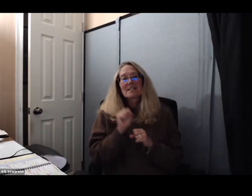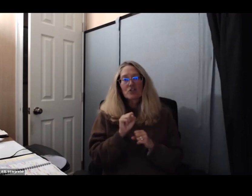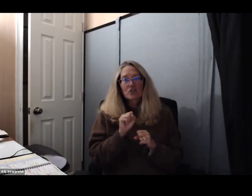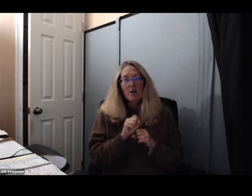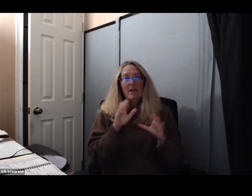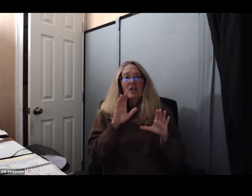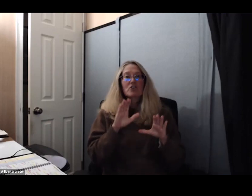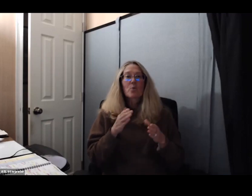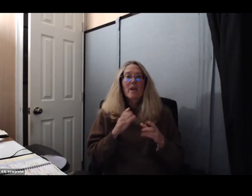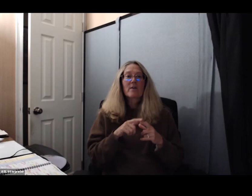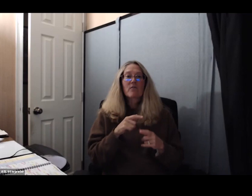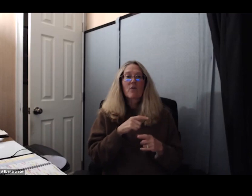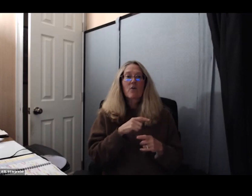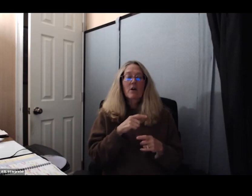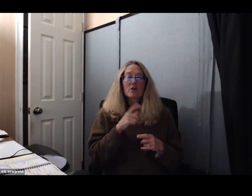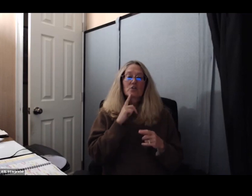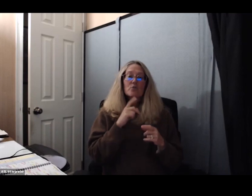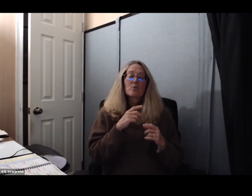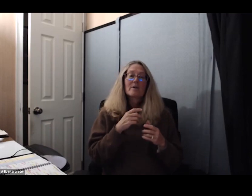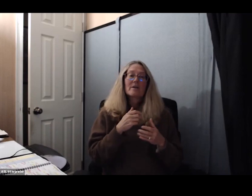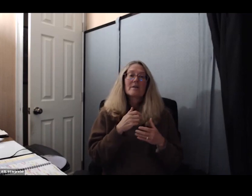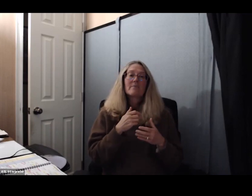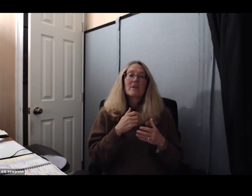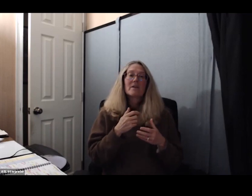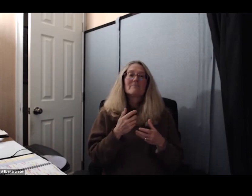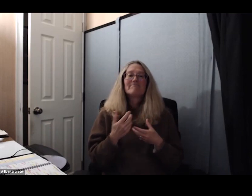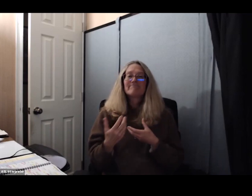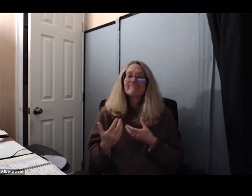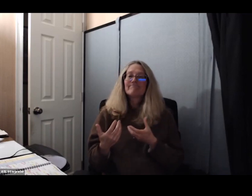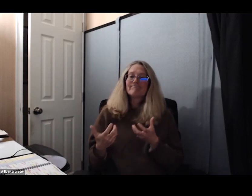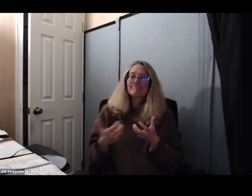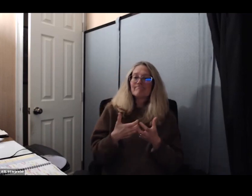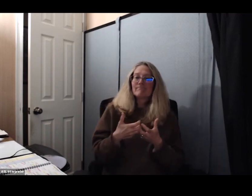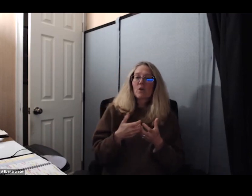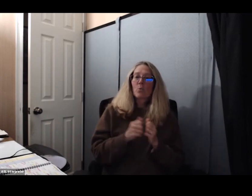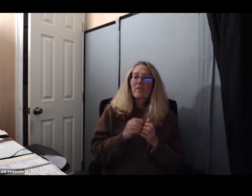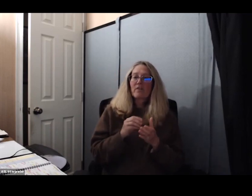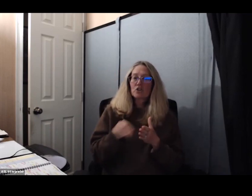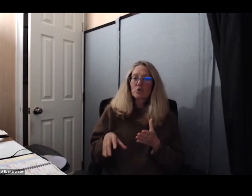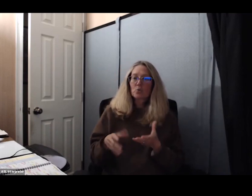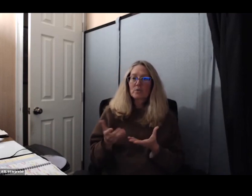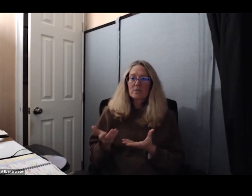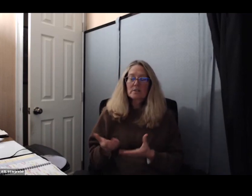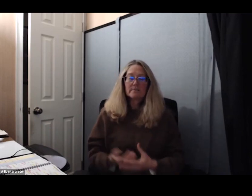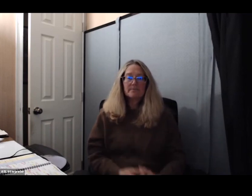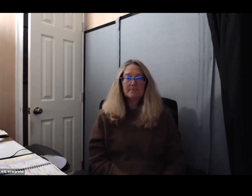great way for us to activate our student population within the district. So if we can show that video now.